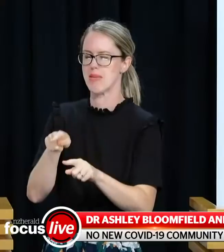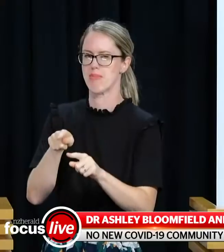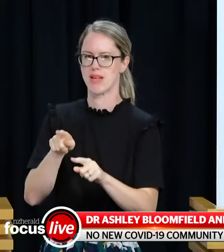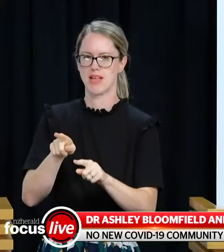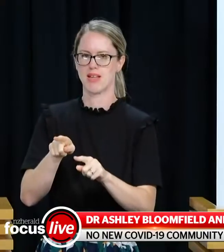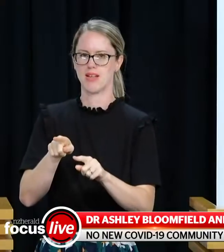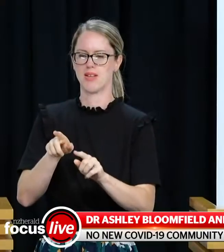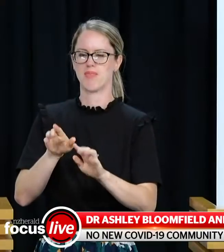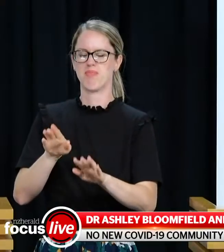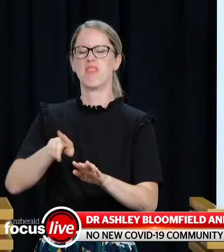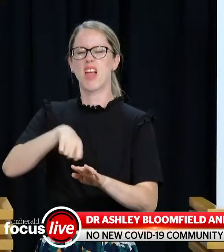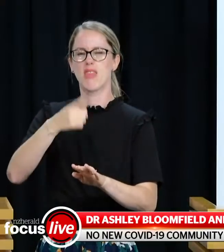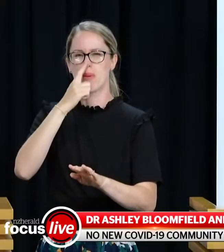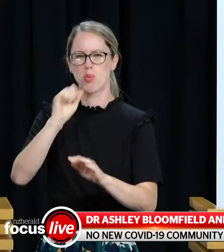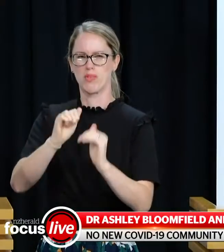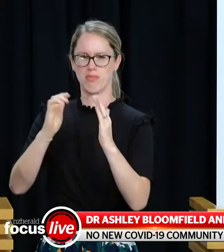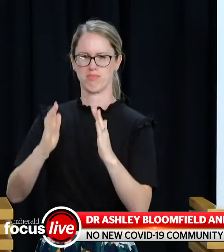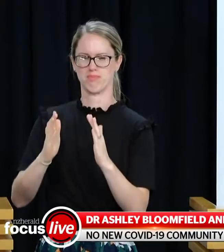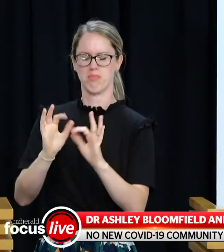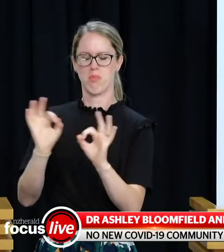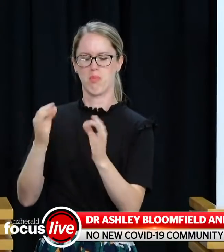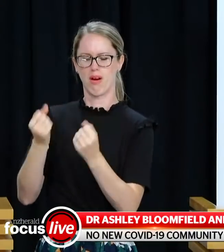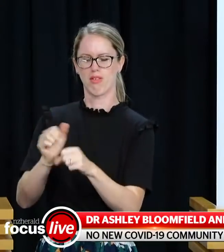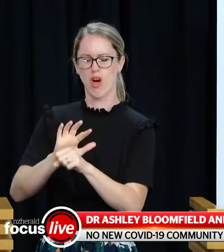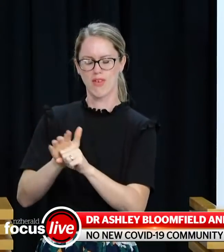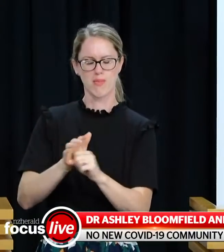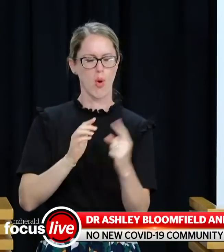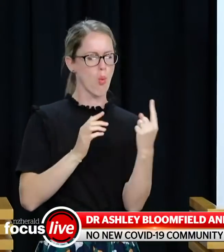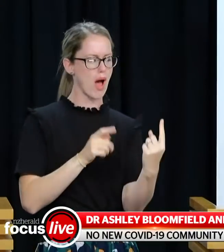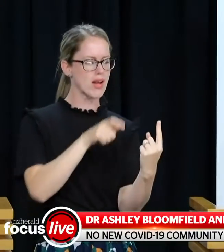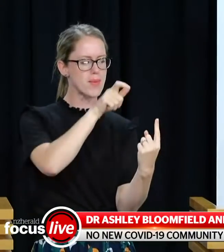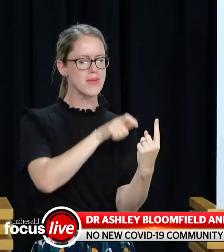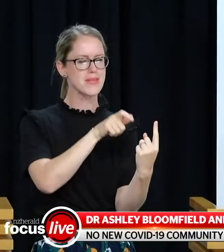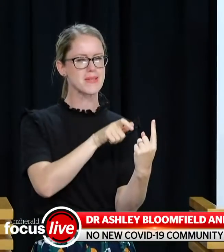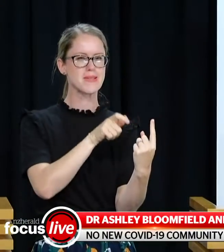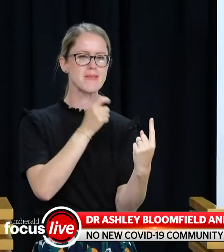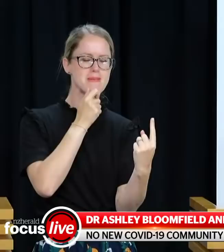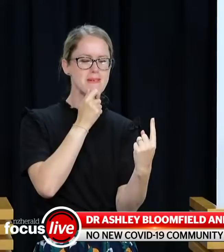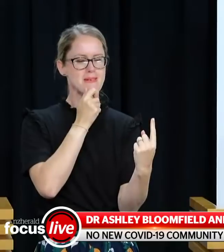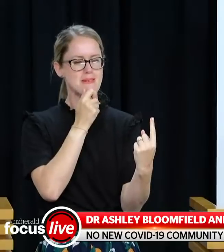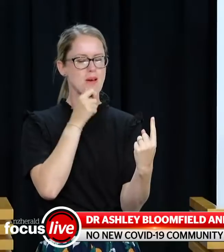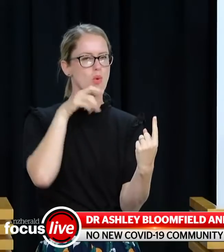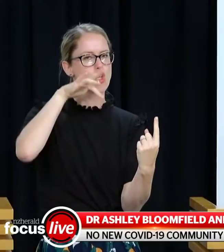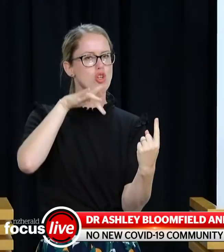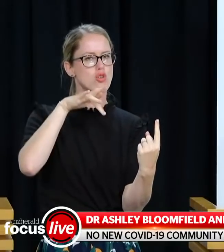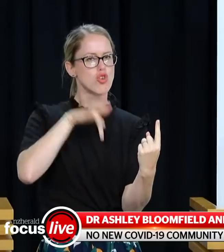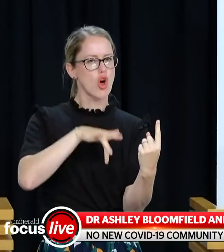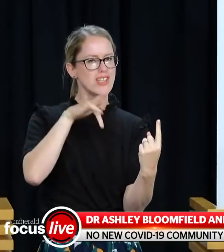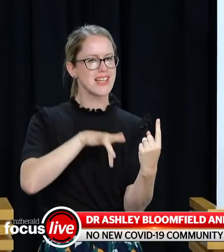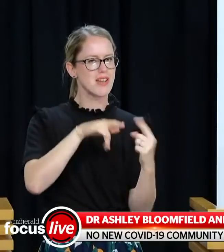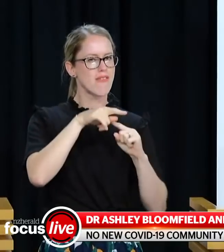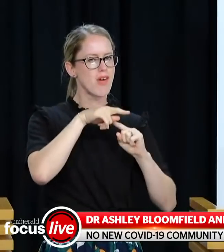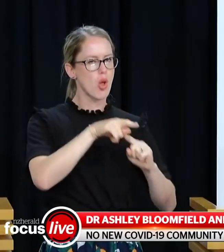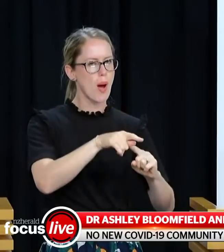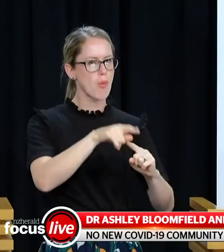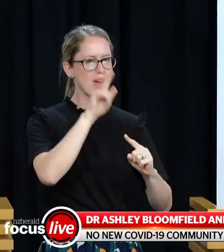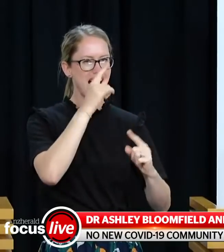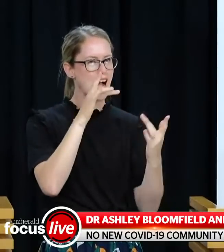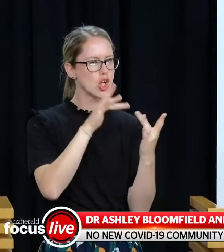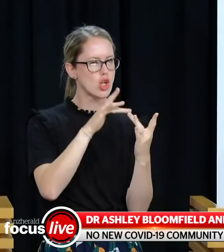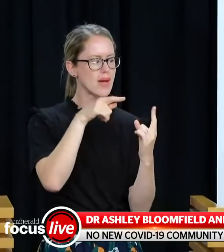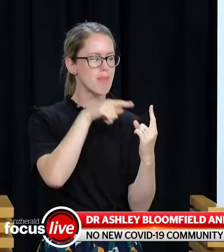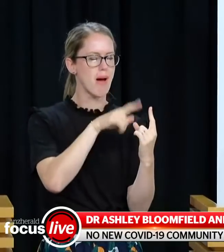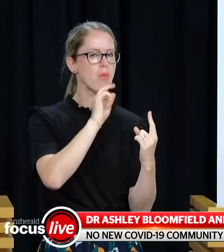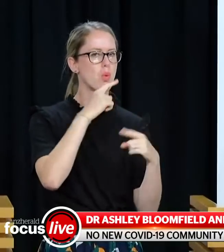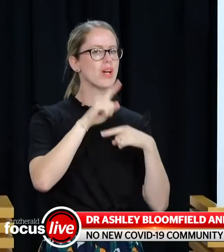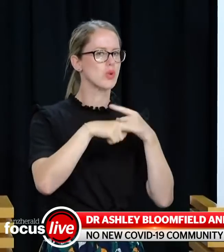others in their households have returned negative tests. There is 1 contact from the medical clinic we have not yet been able to track down, but will continue